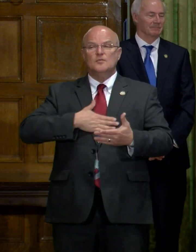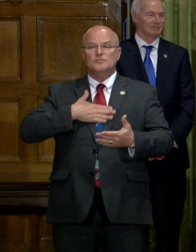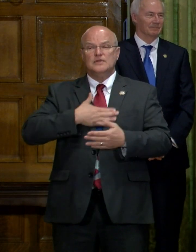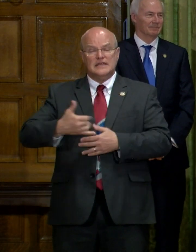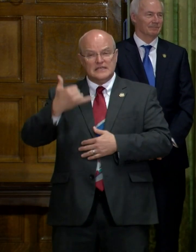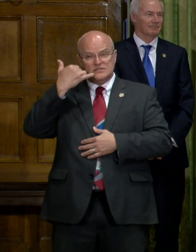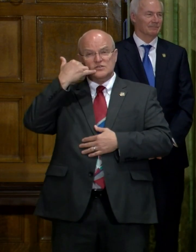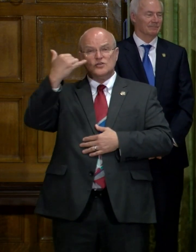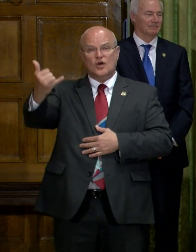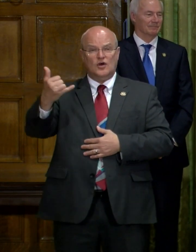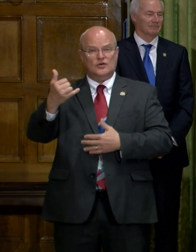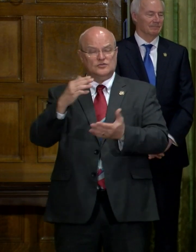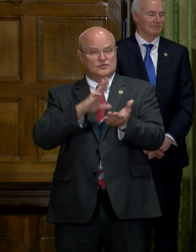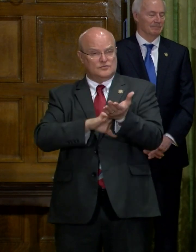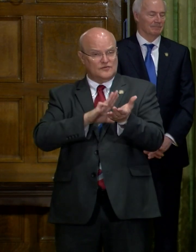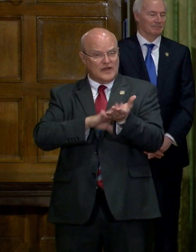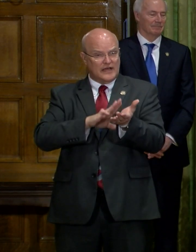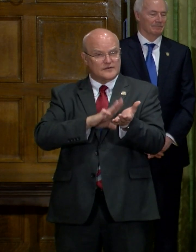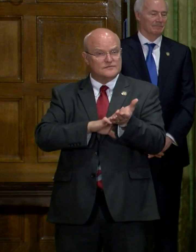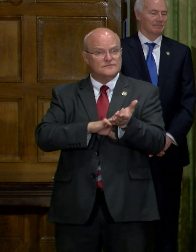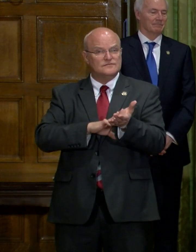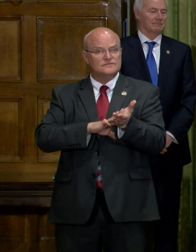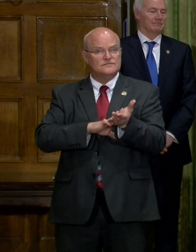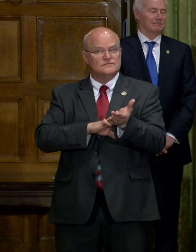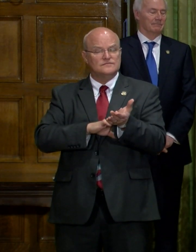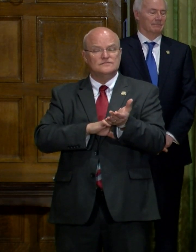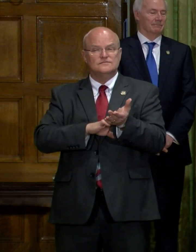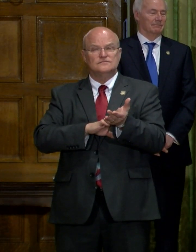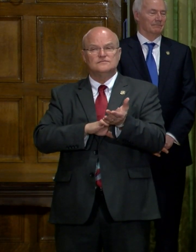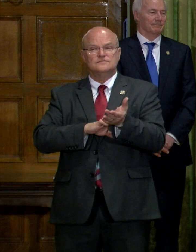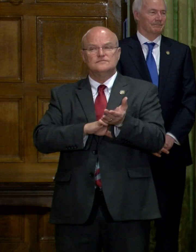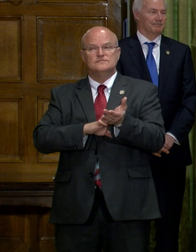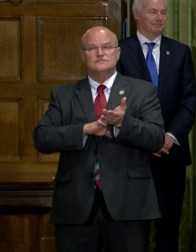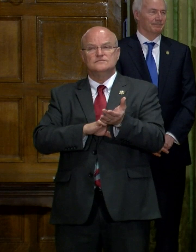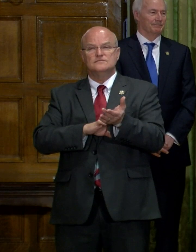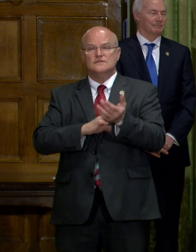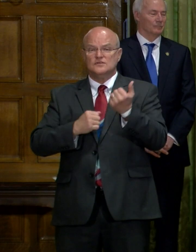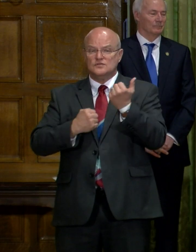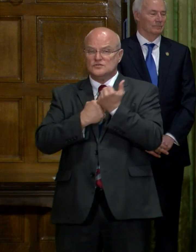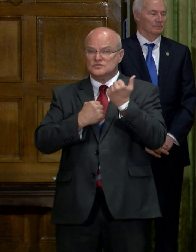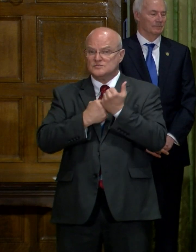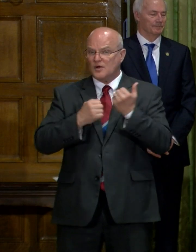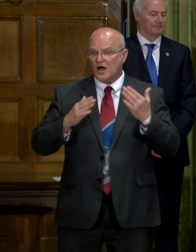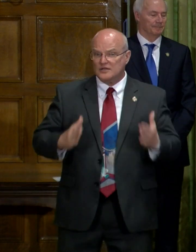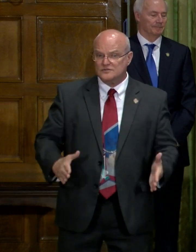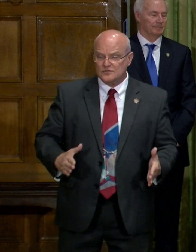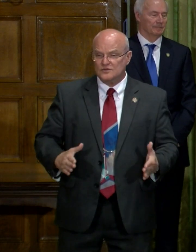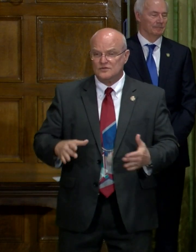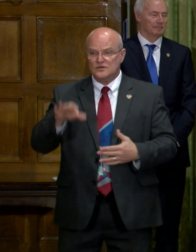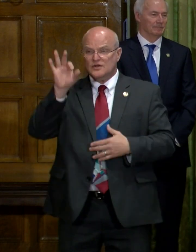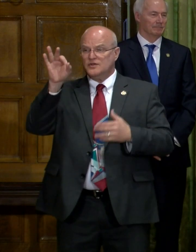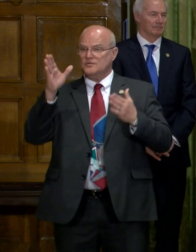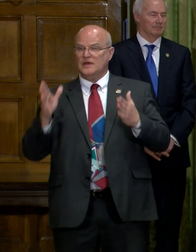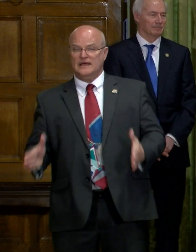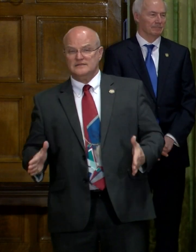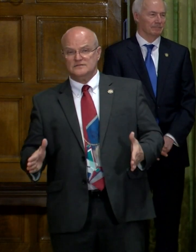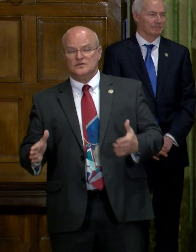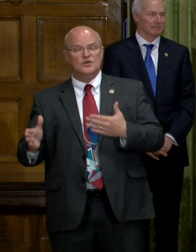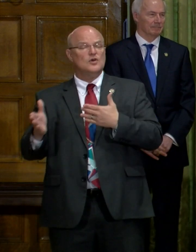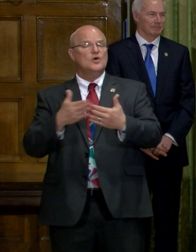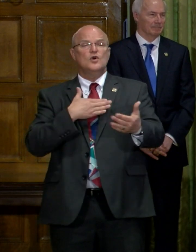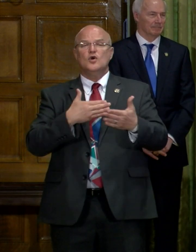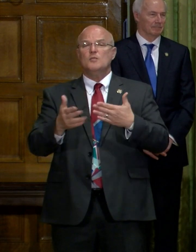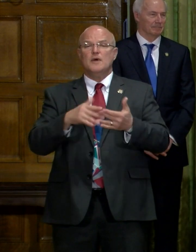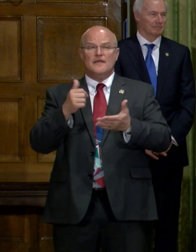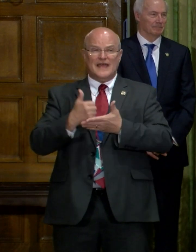Please call your provider, your physician, your sponsor, your clergy person, whomever